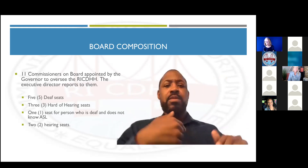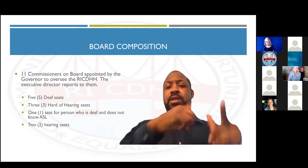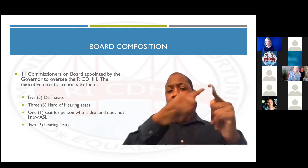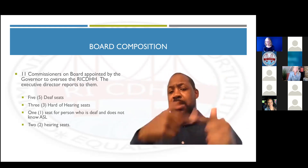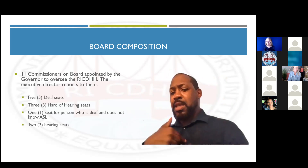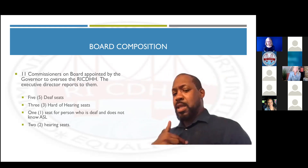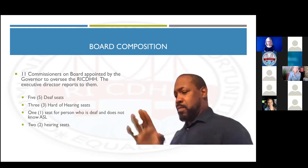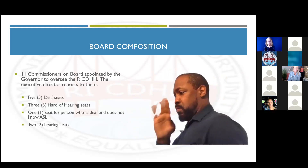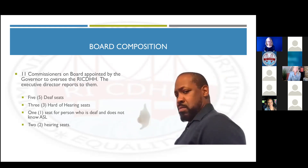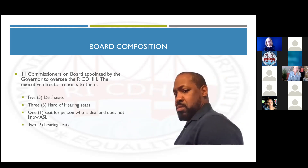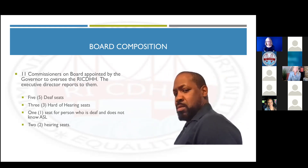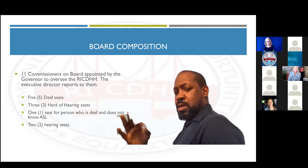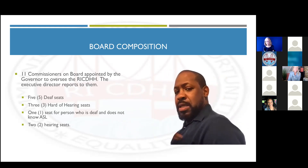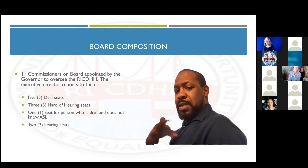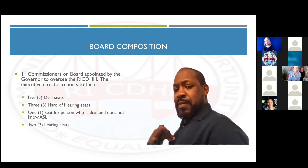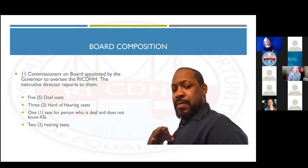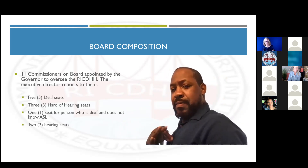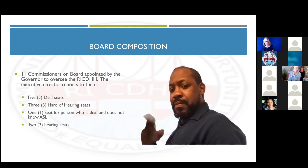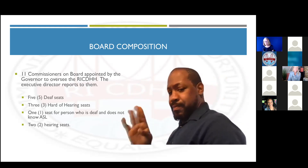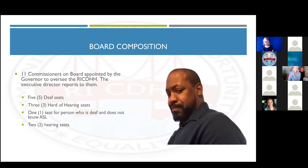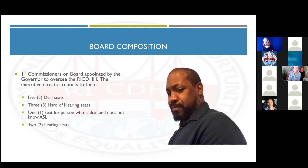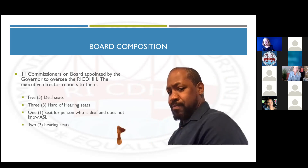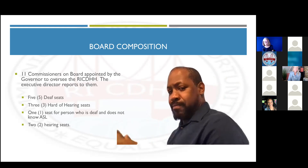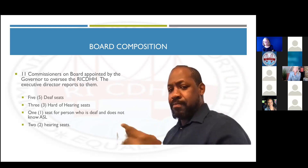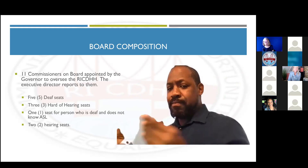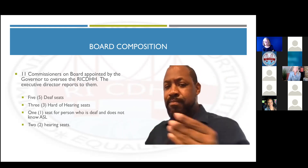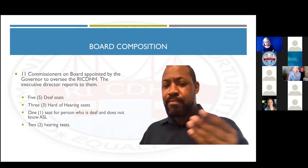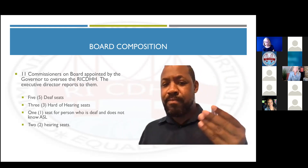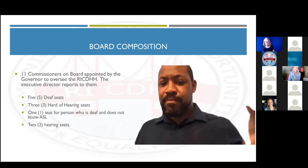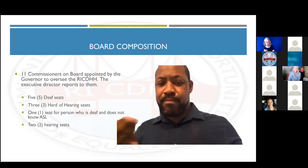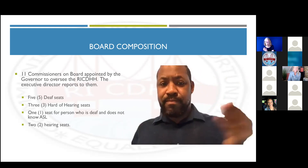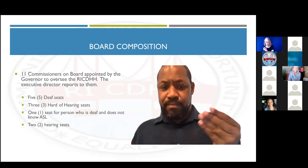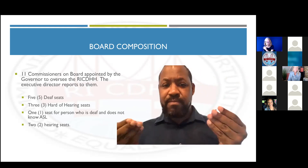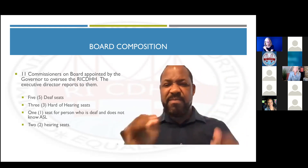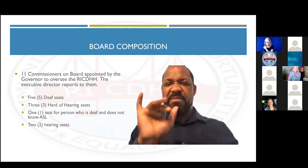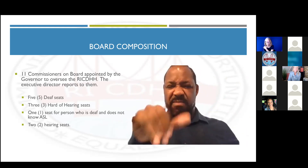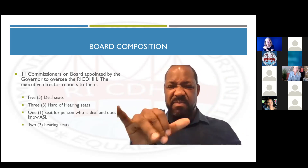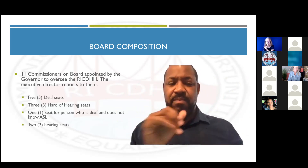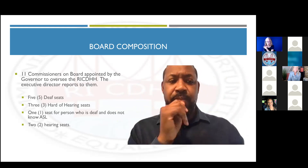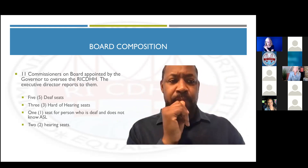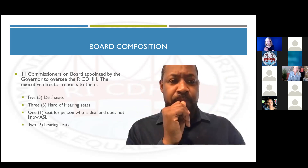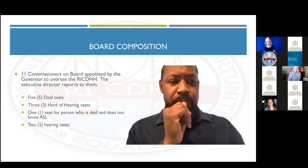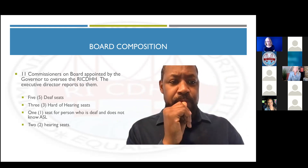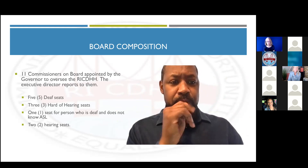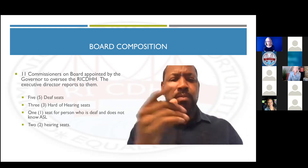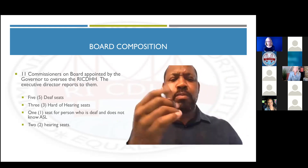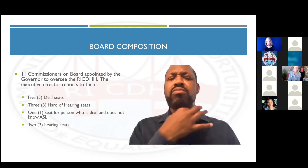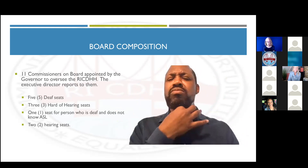I directly report to them. They don't run my staff for me. I take care of that. That's my